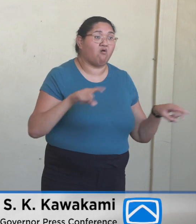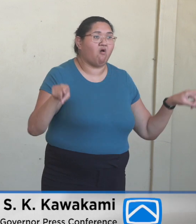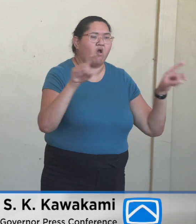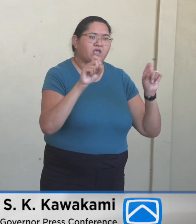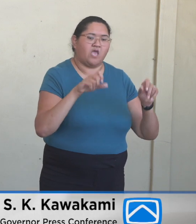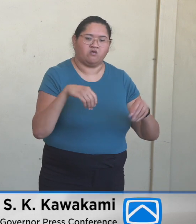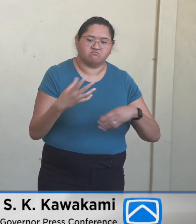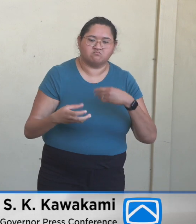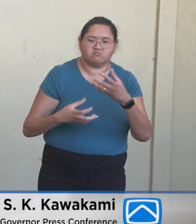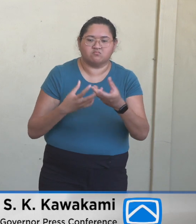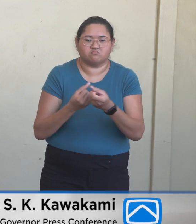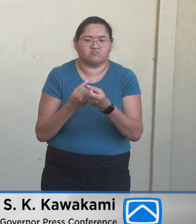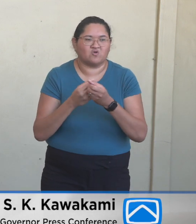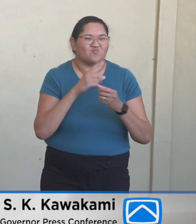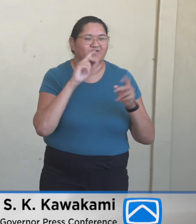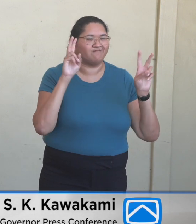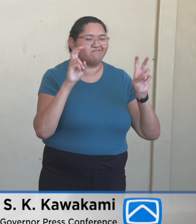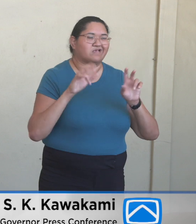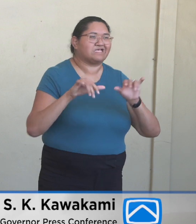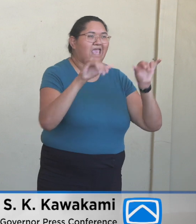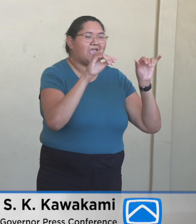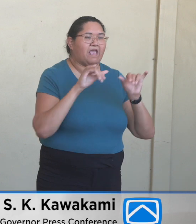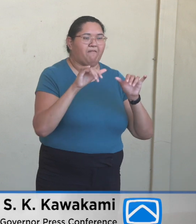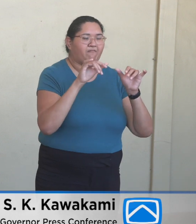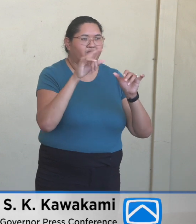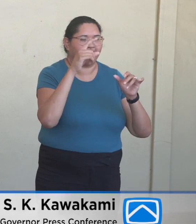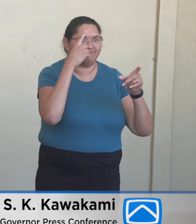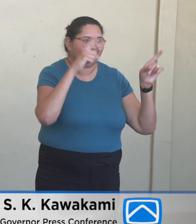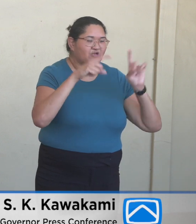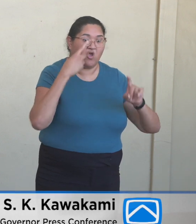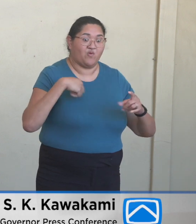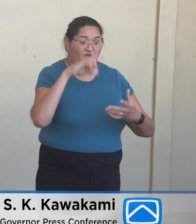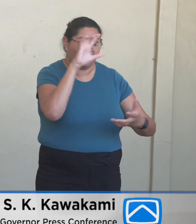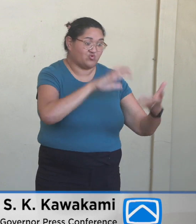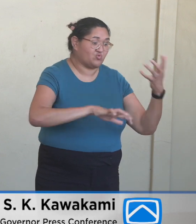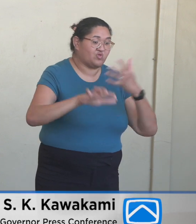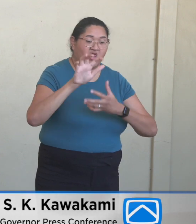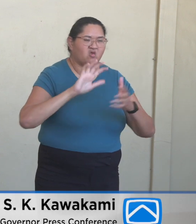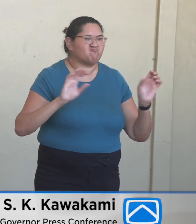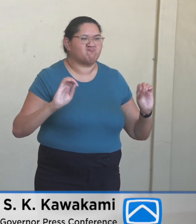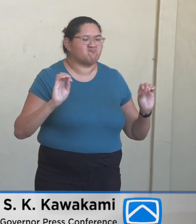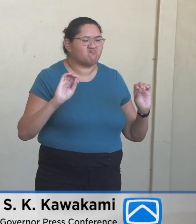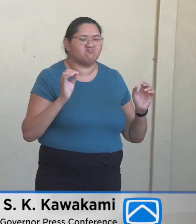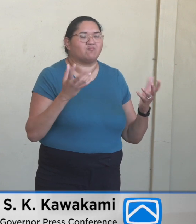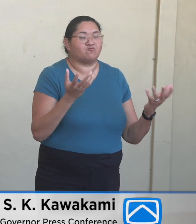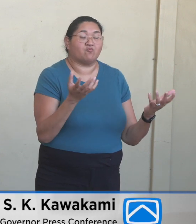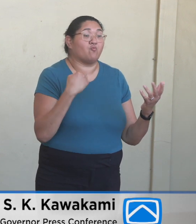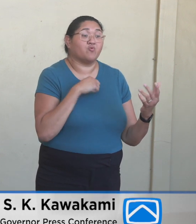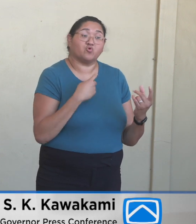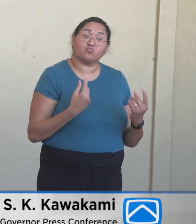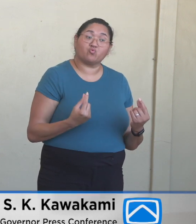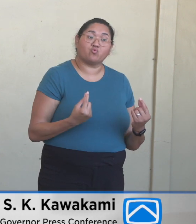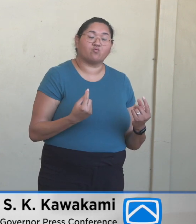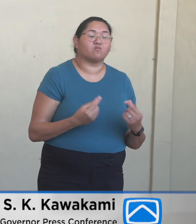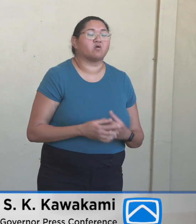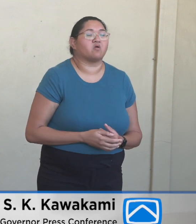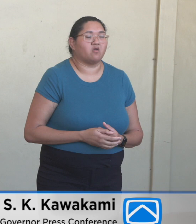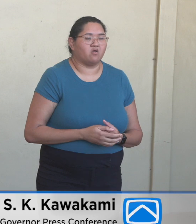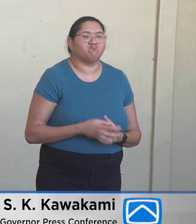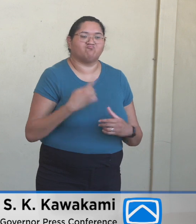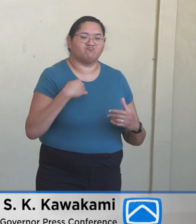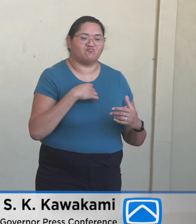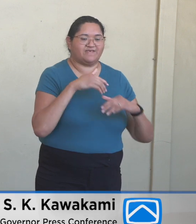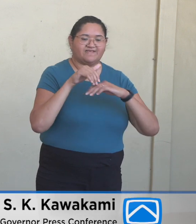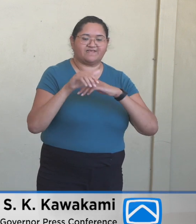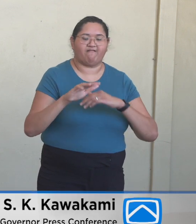help contribute and speak the same language and not create confusion and more disasters. So what we've done is we've